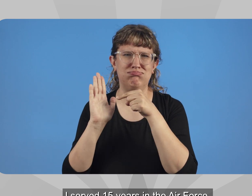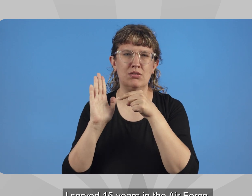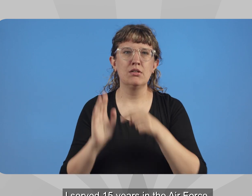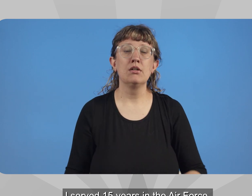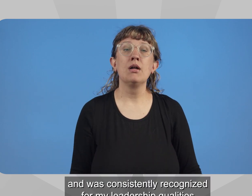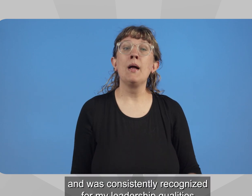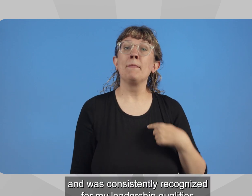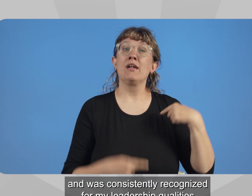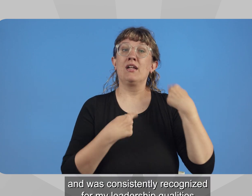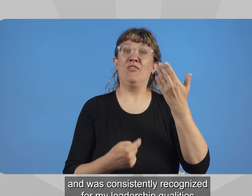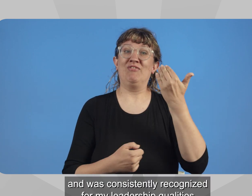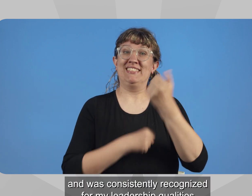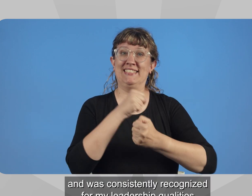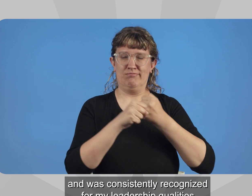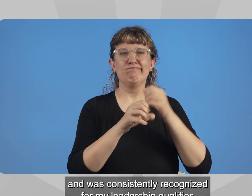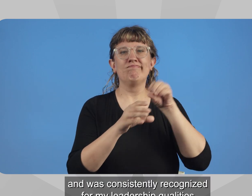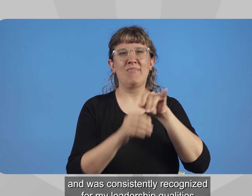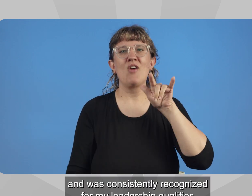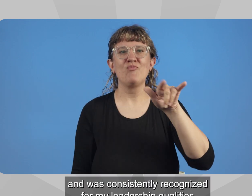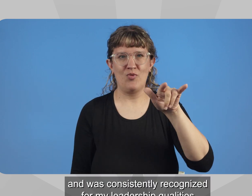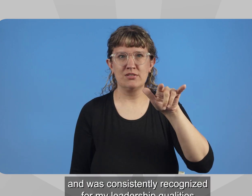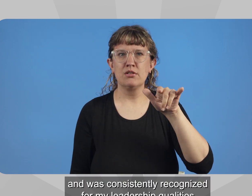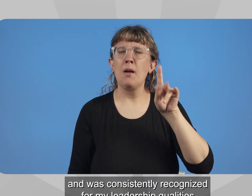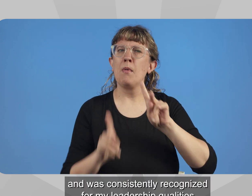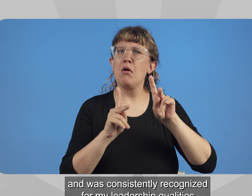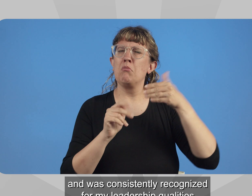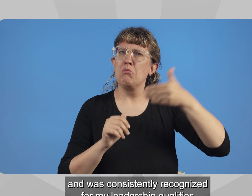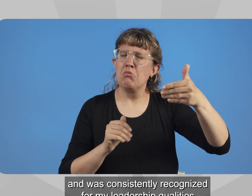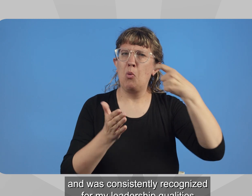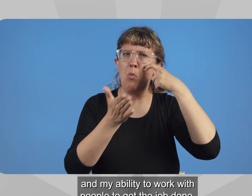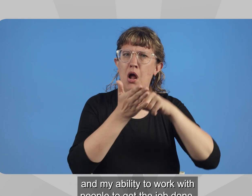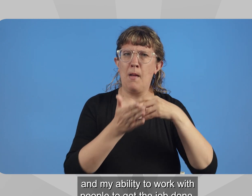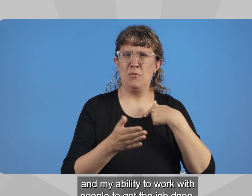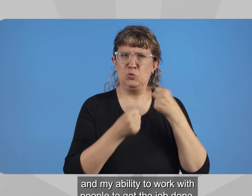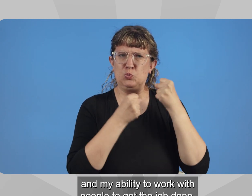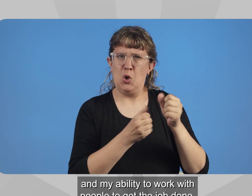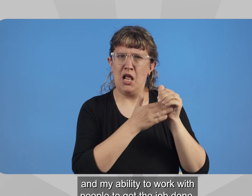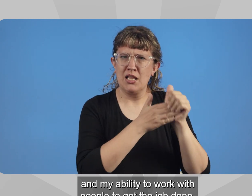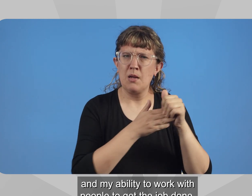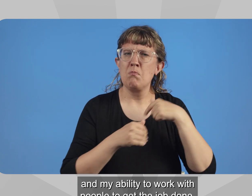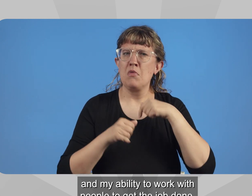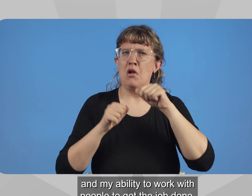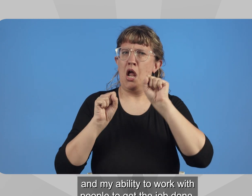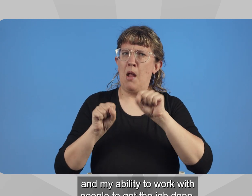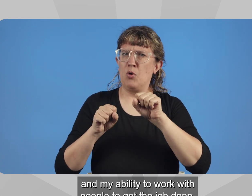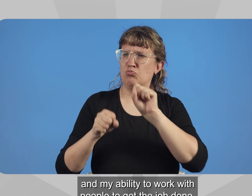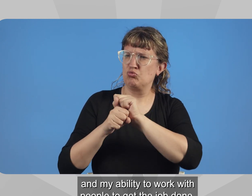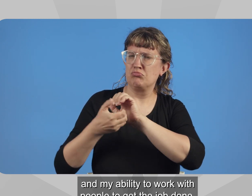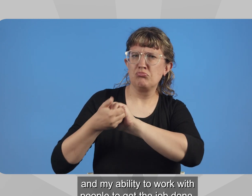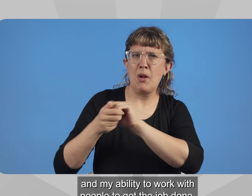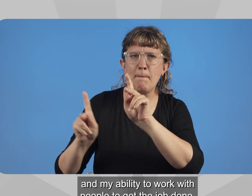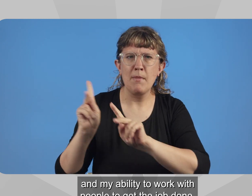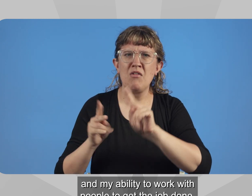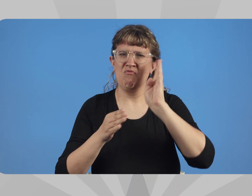in the Air Force and was consistently recognized for my leadership qualities and my ability to work with people to get